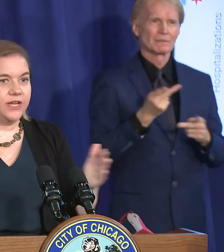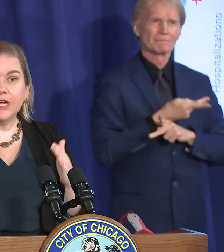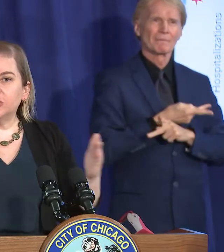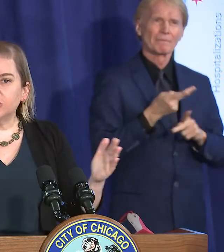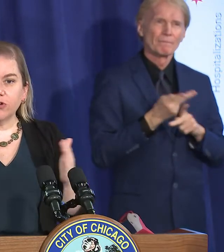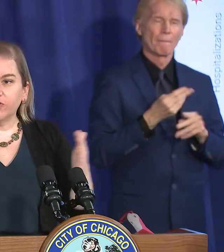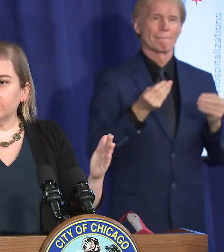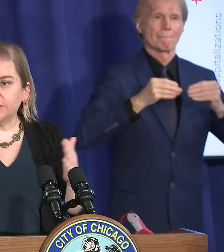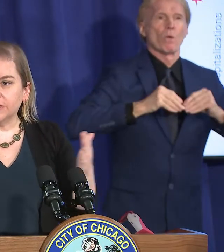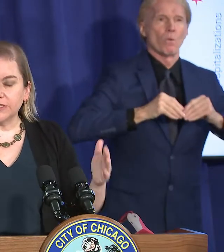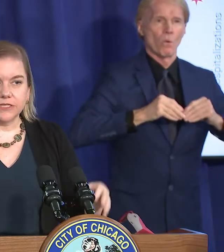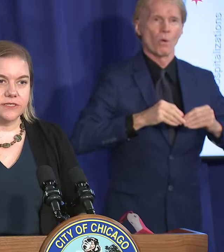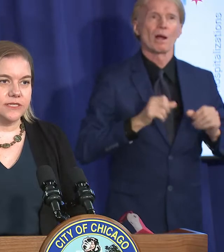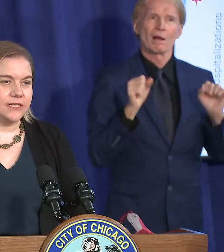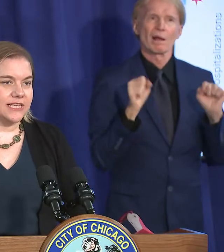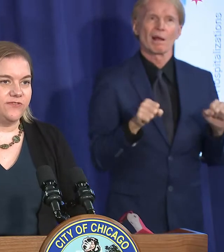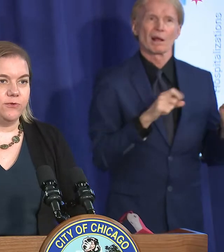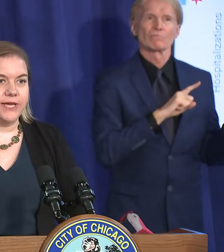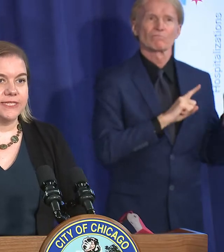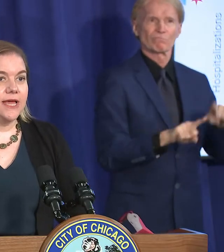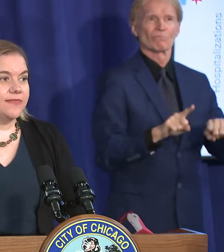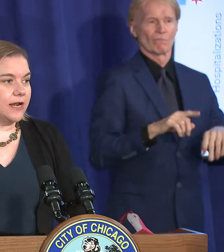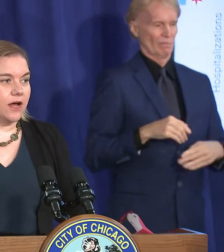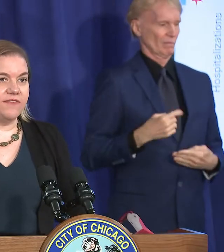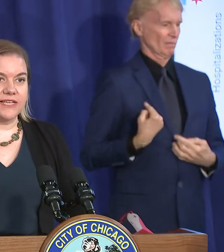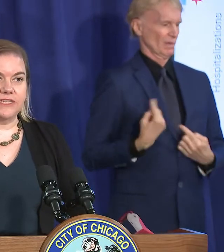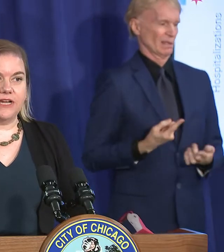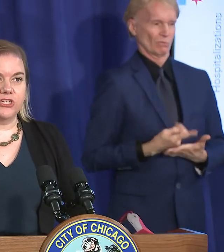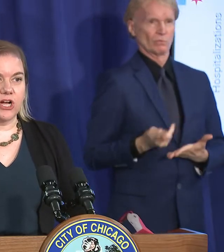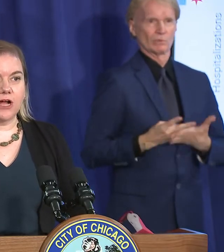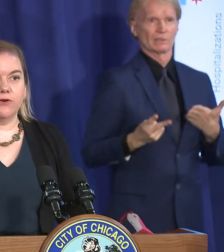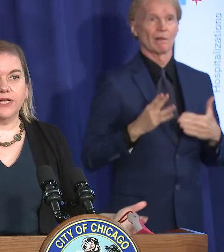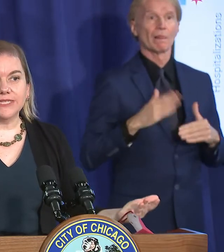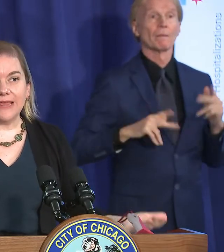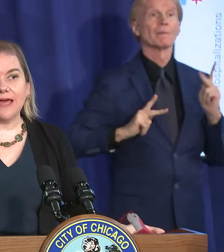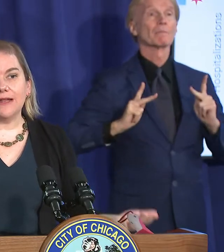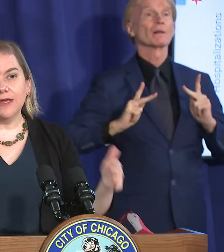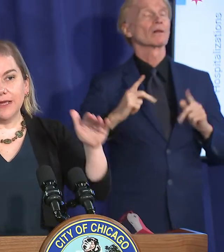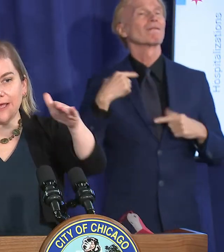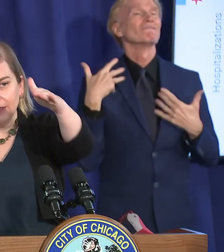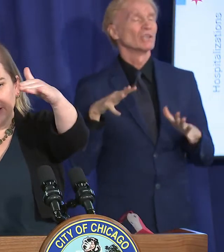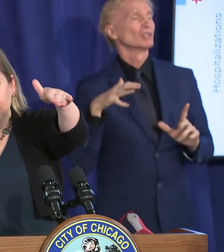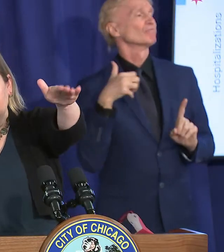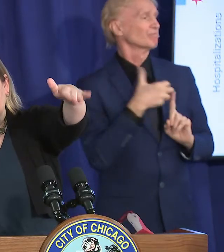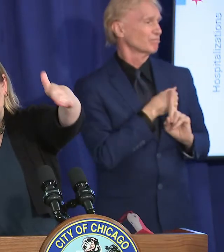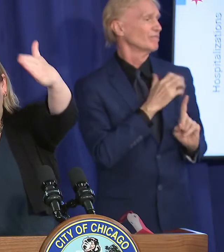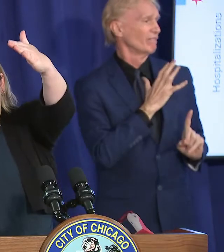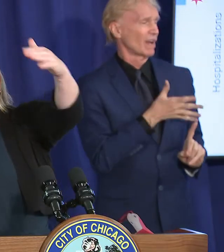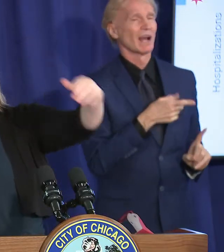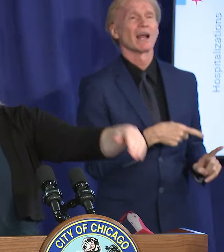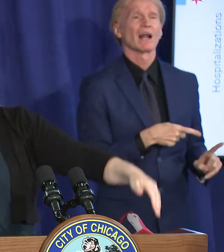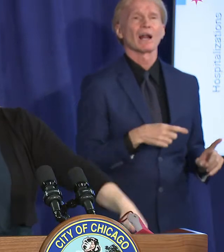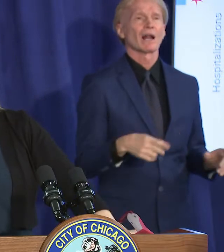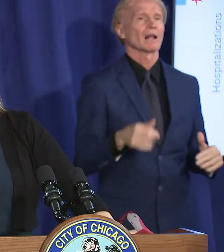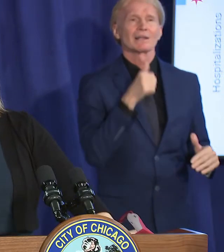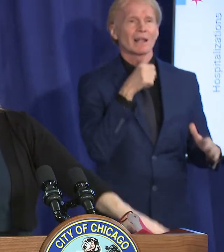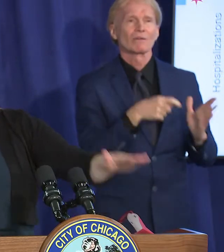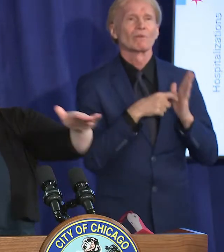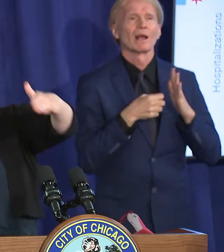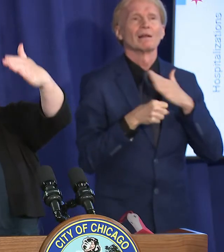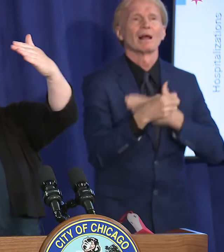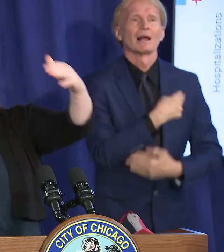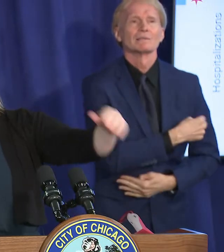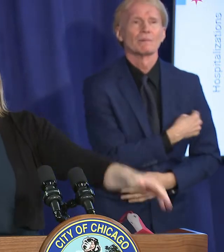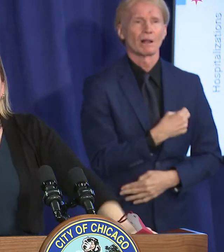with COVID just over these last few weeks than unvaccinated Chicagoans. And then the red shows the